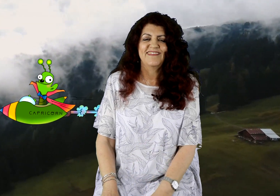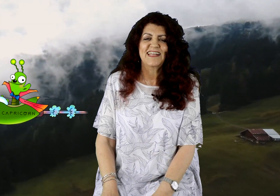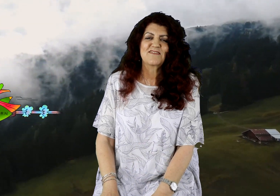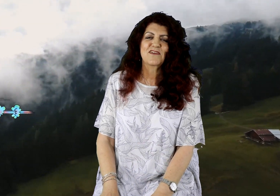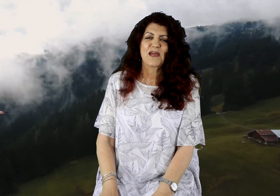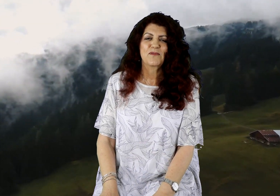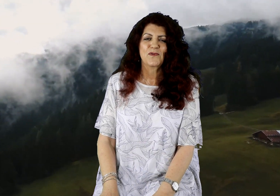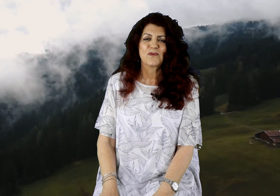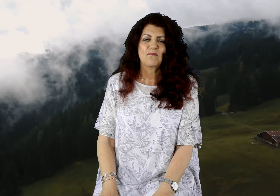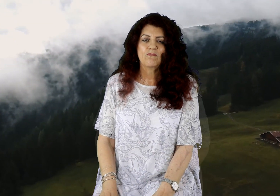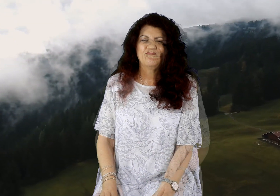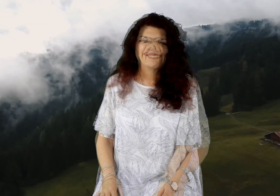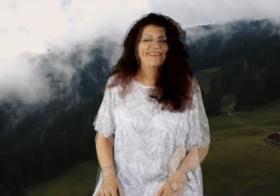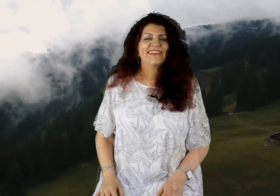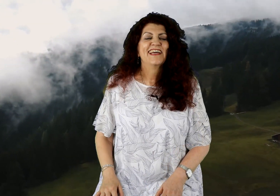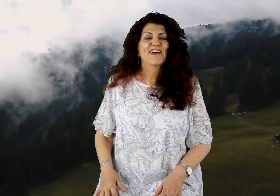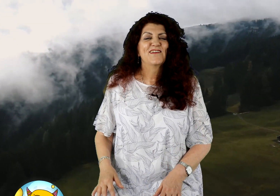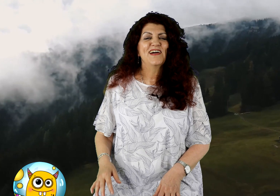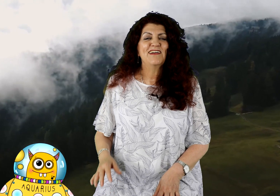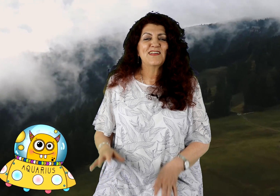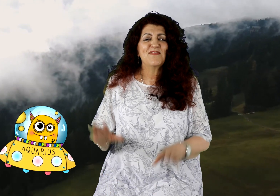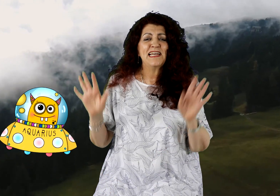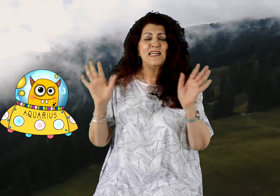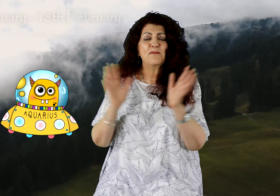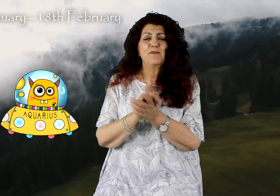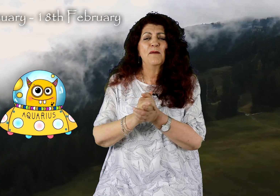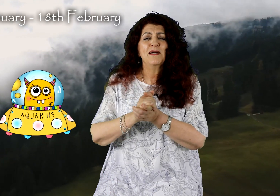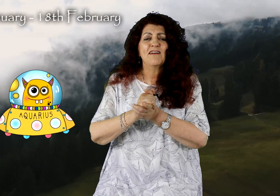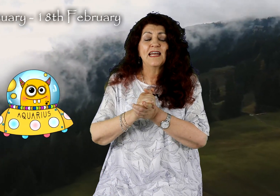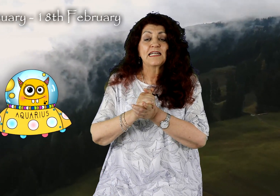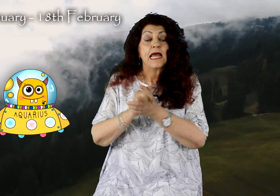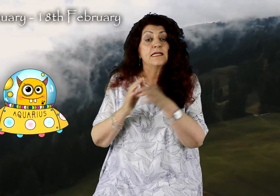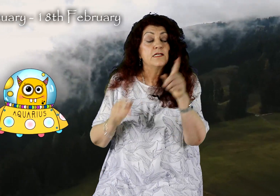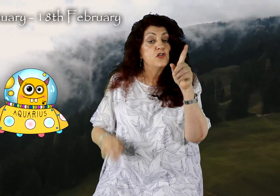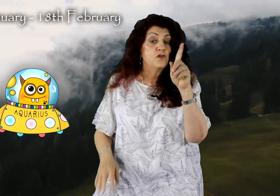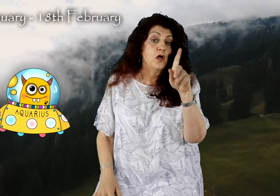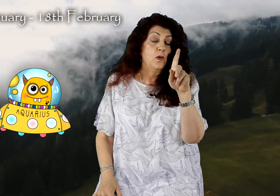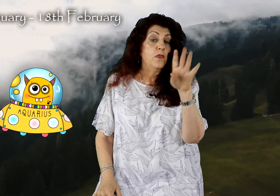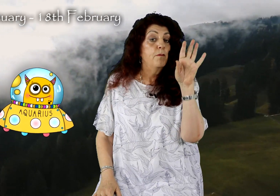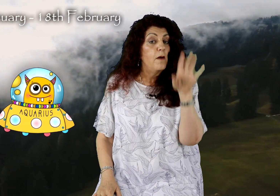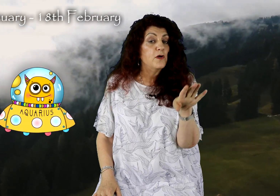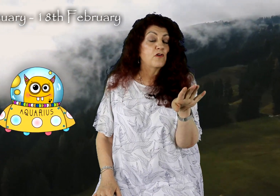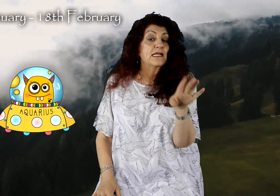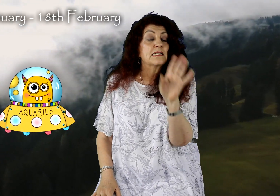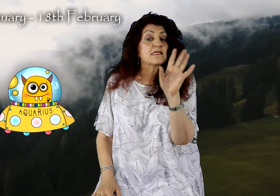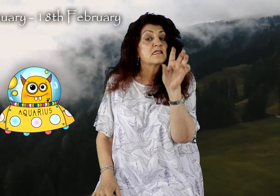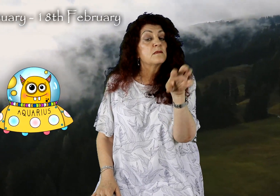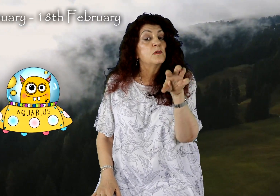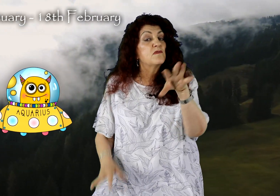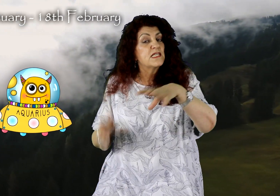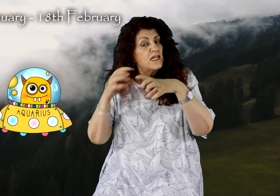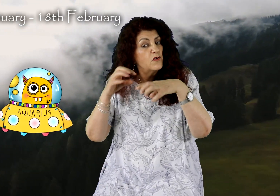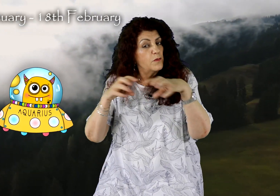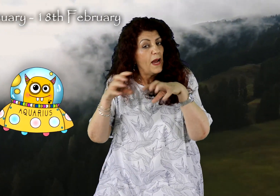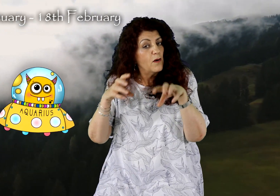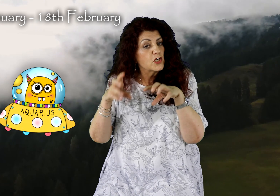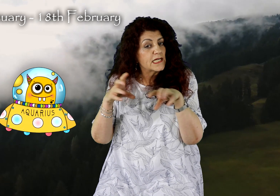That's it for Capricorn. Aquarius, my little pomegranate. And did you know, the pomegranate is a symbol of secret power, just like